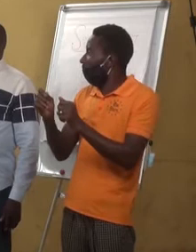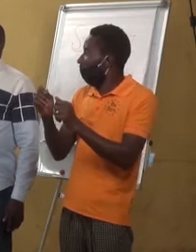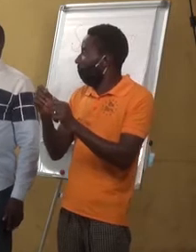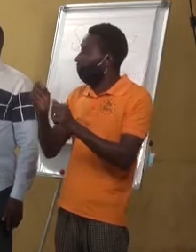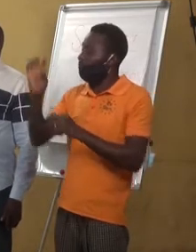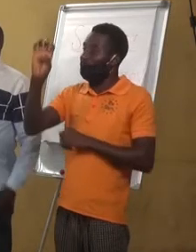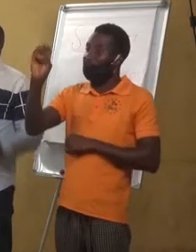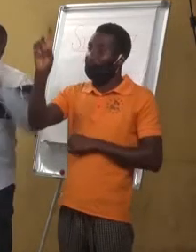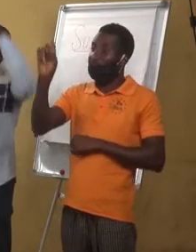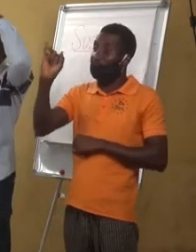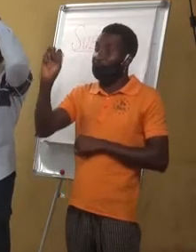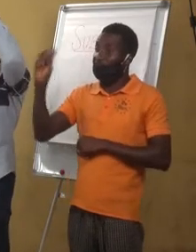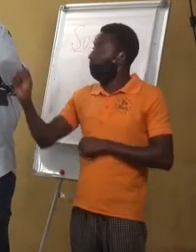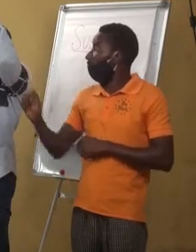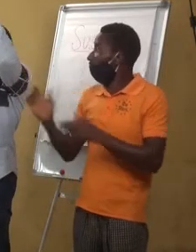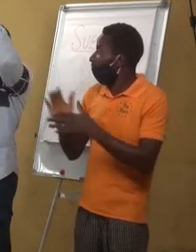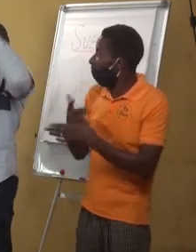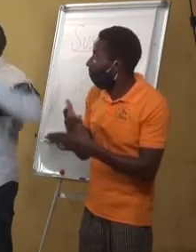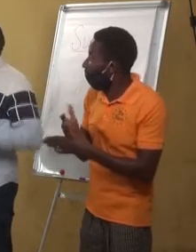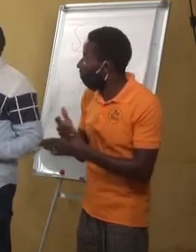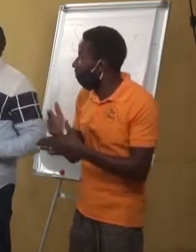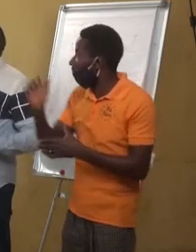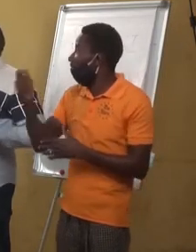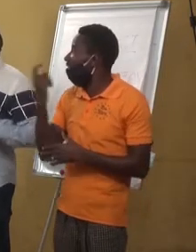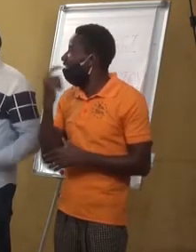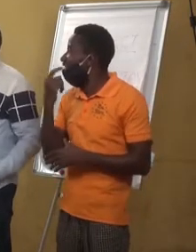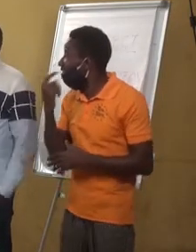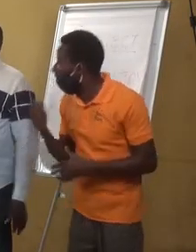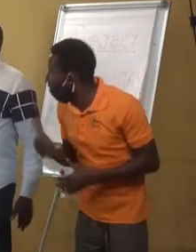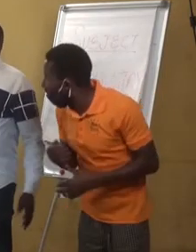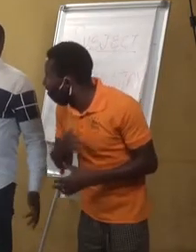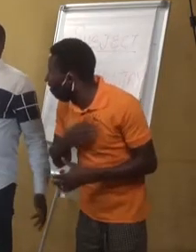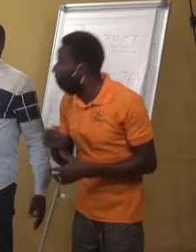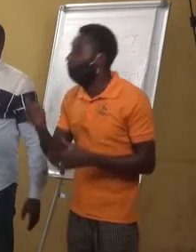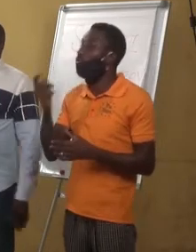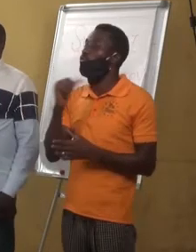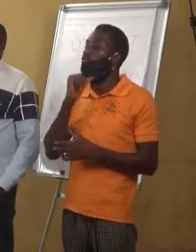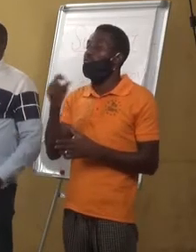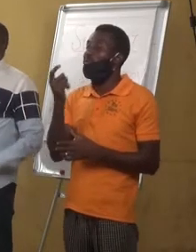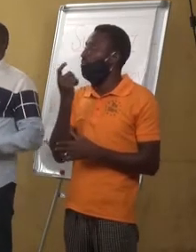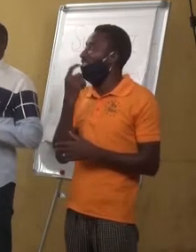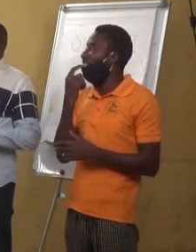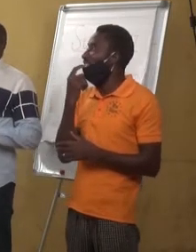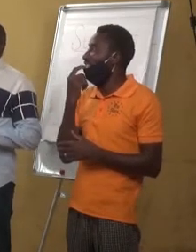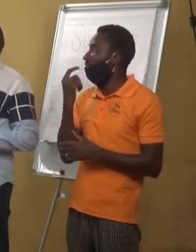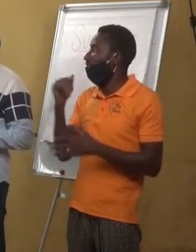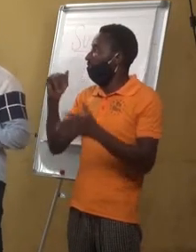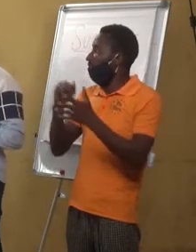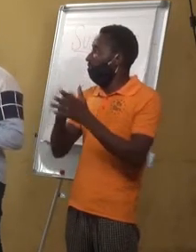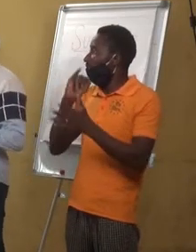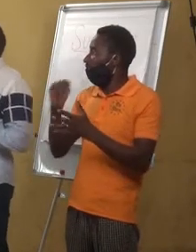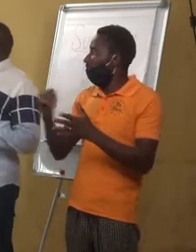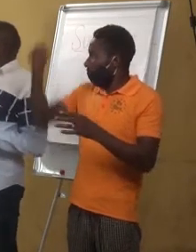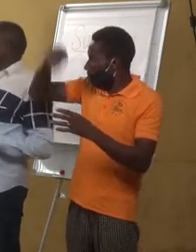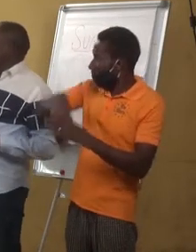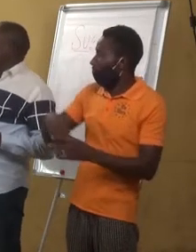Another name for electrovalent bonding is ionic bond. What is ionic or electrovalent bonding? It is the type of bonding